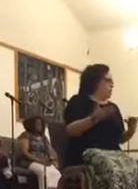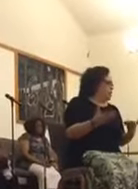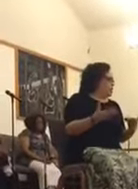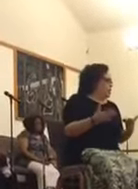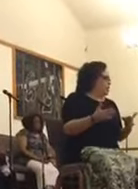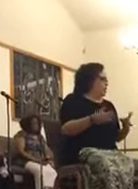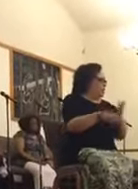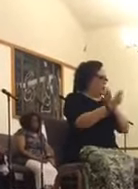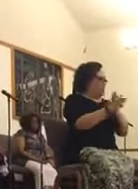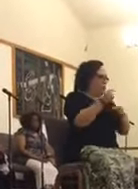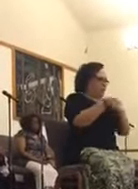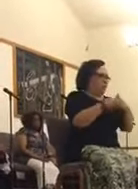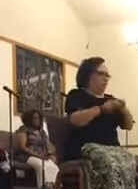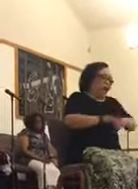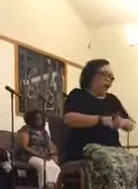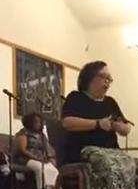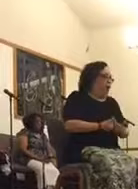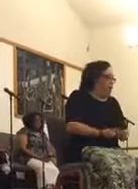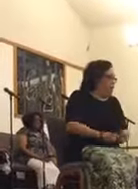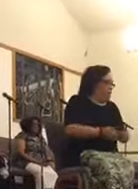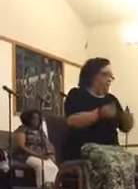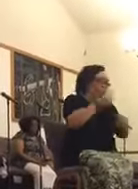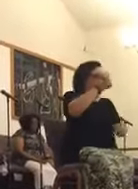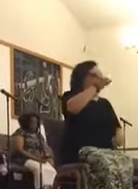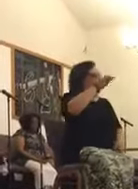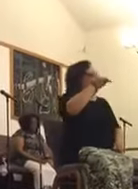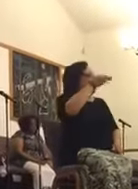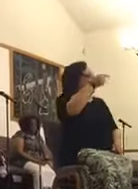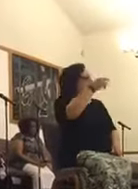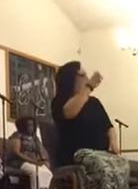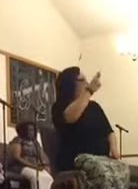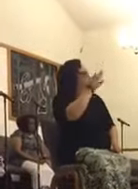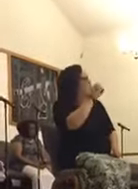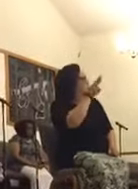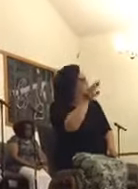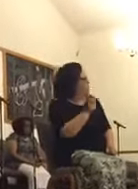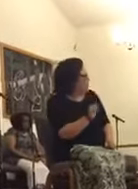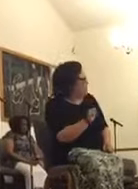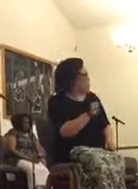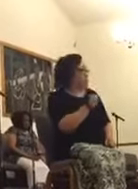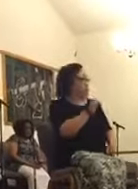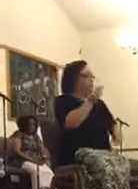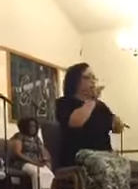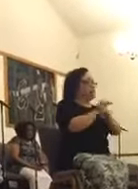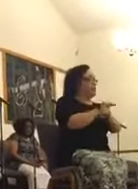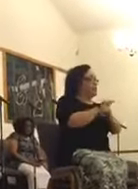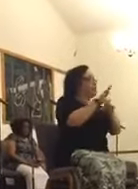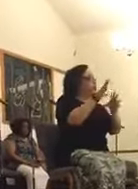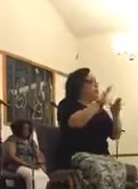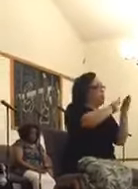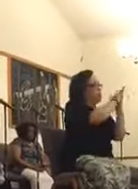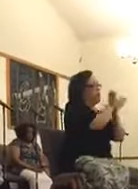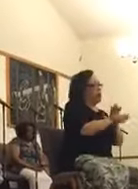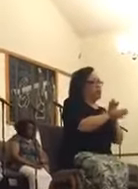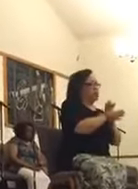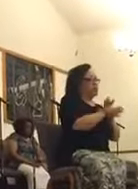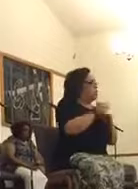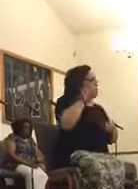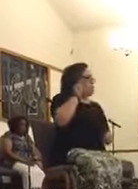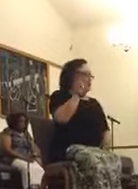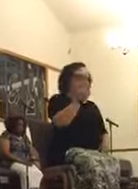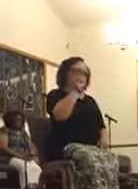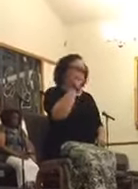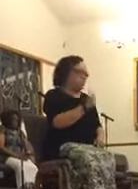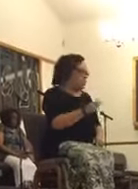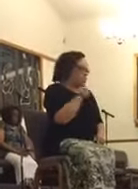you got to say like Paul, I shall not be moved. I am devoted to my call. Paul